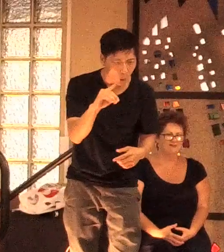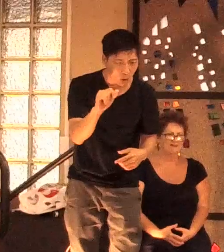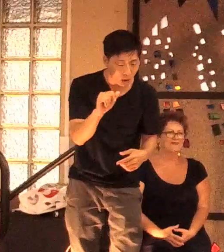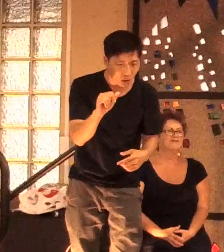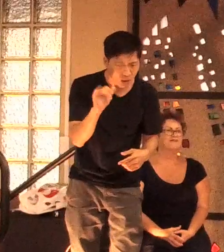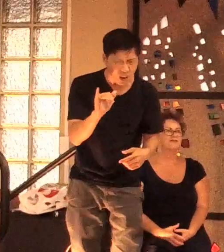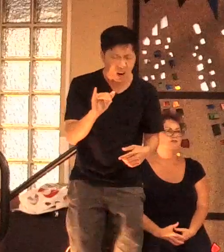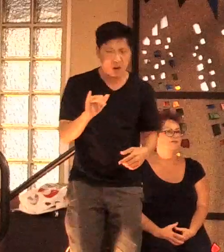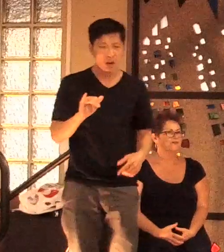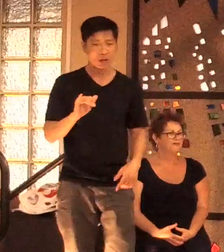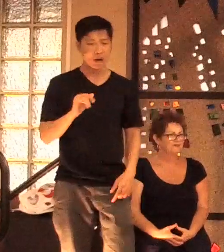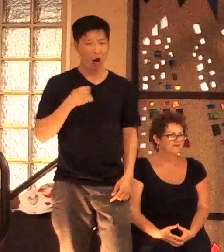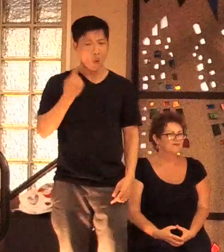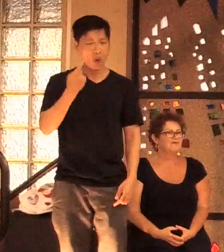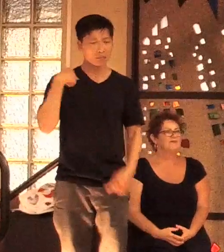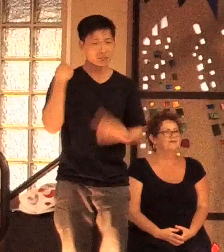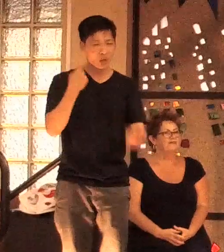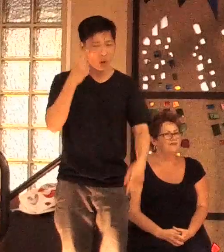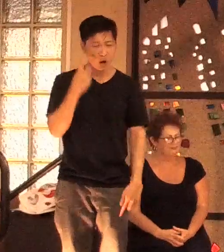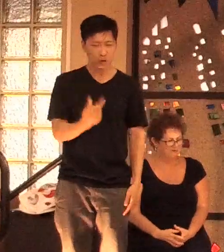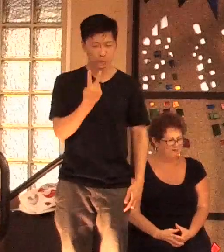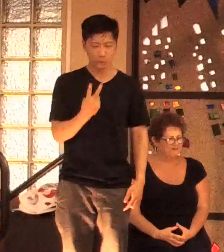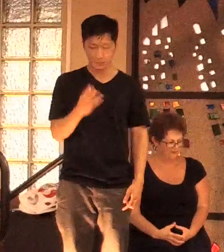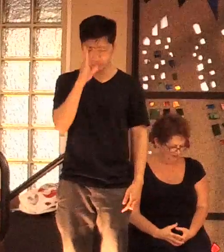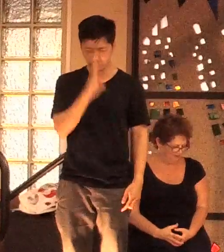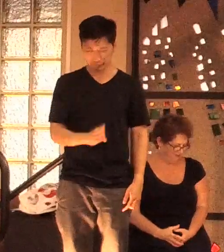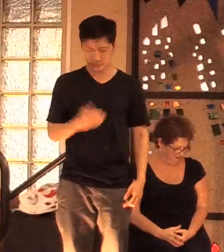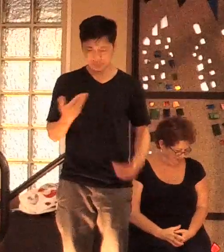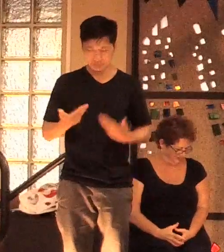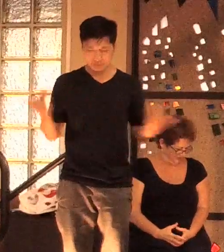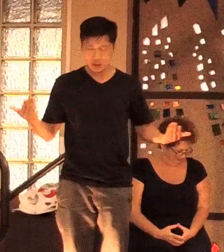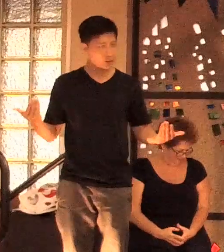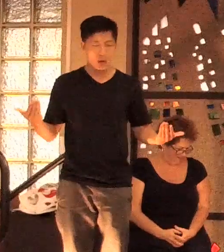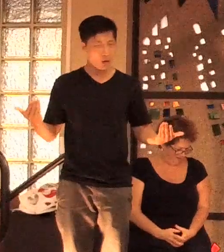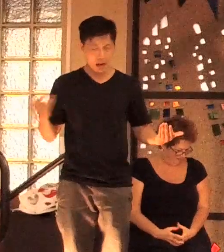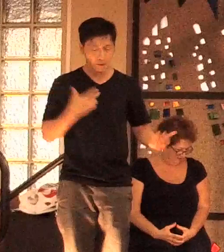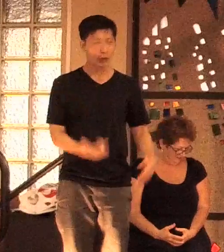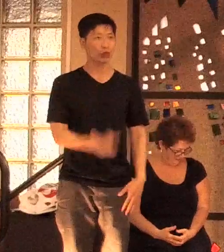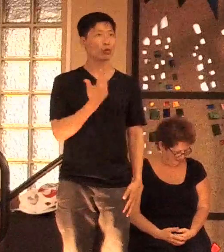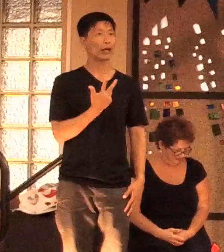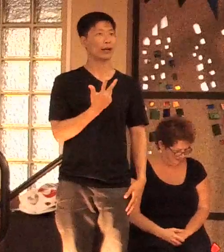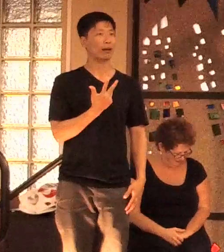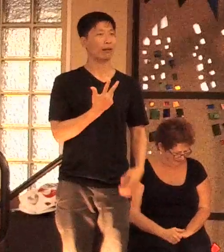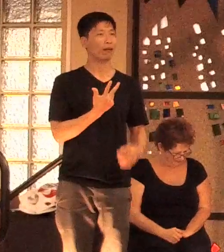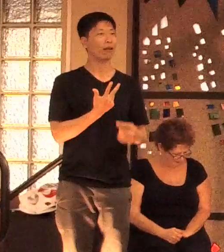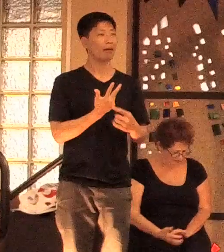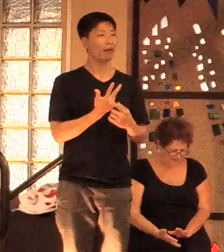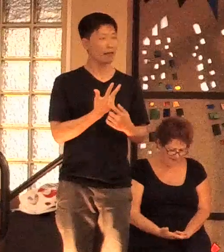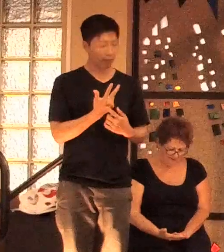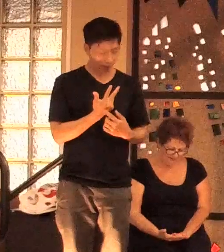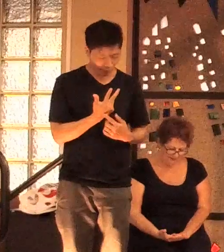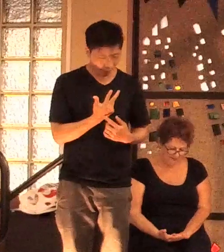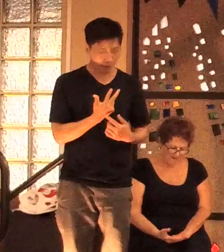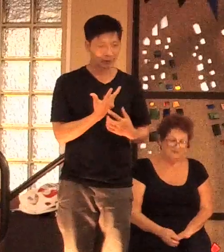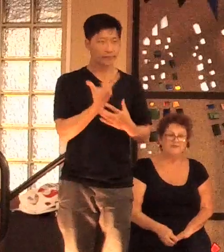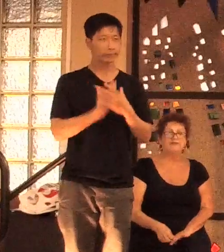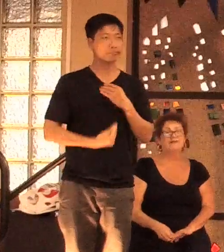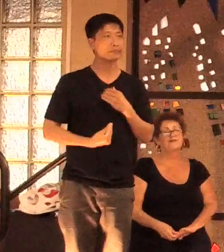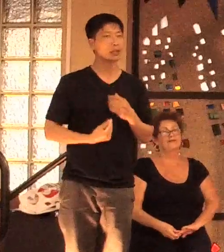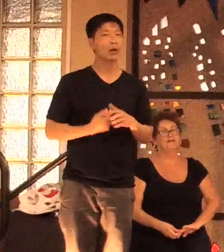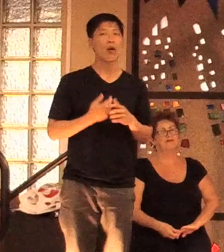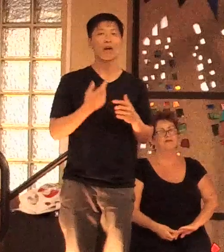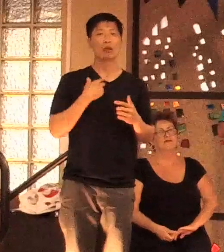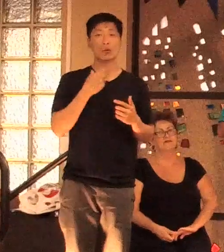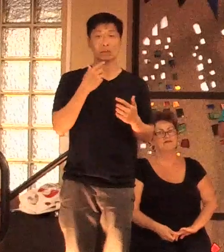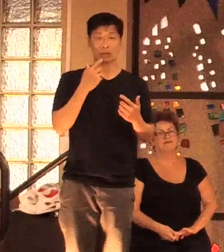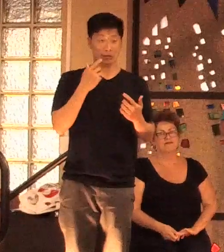three parts of me, not two. There's three. But it doesn't end there, because we're not all the